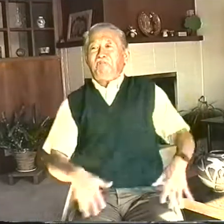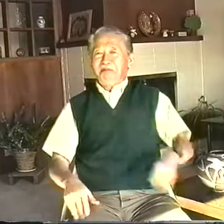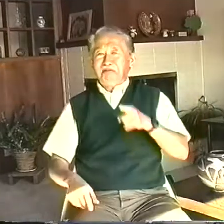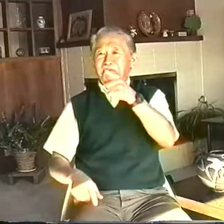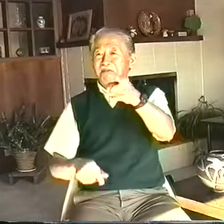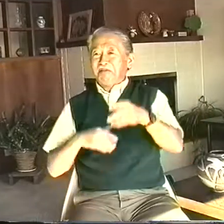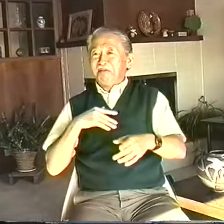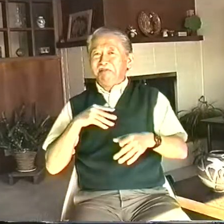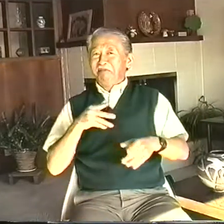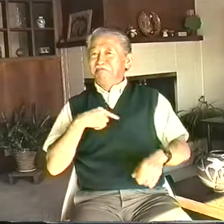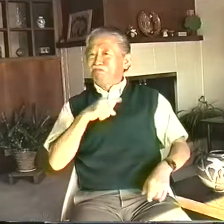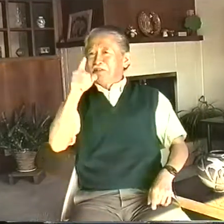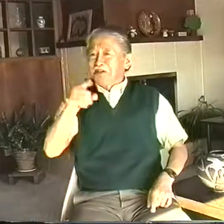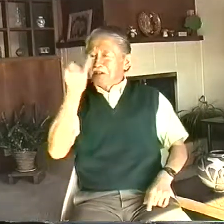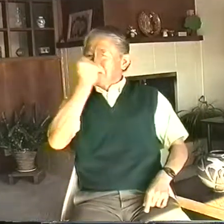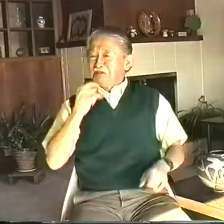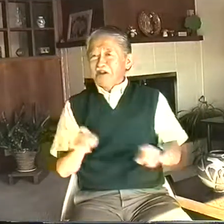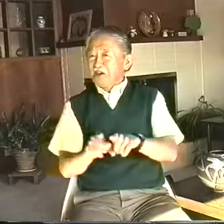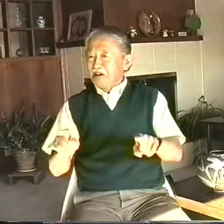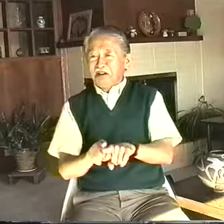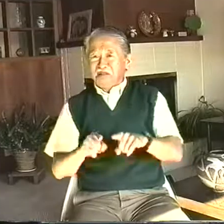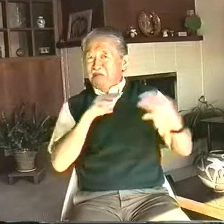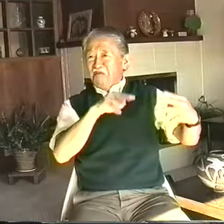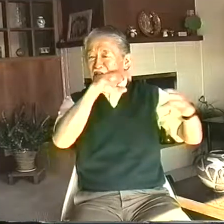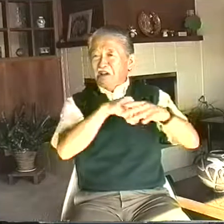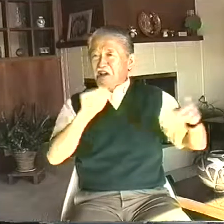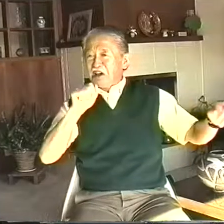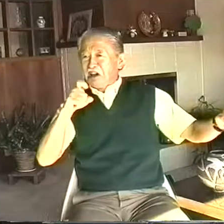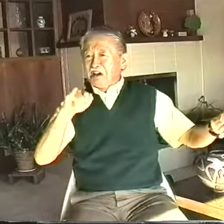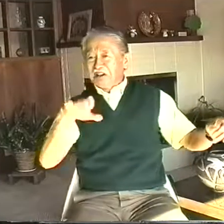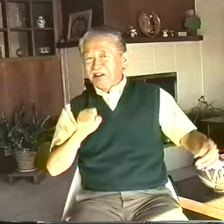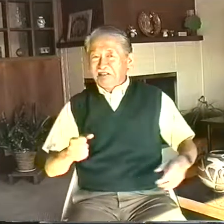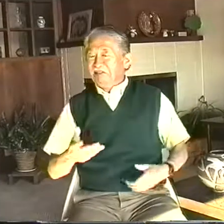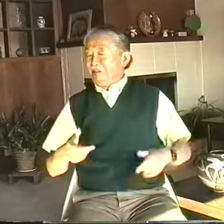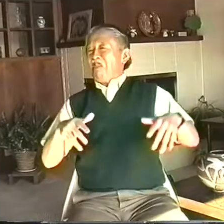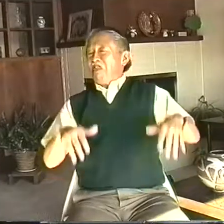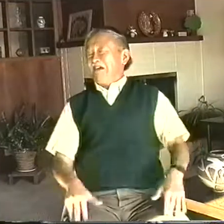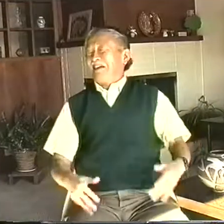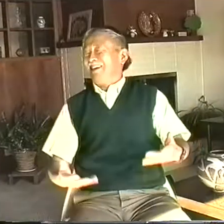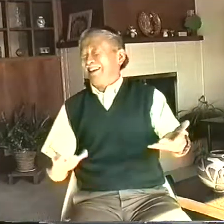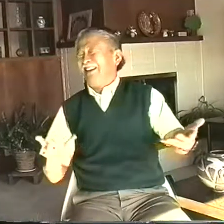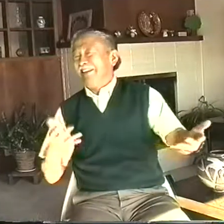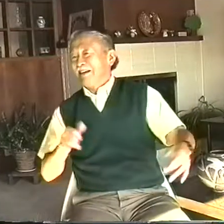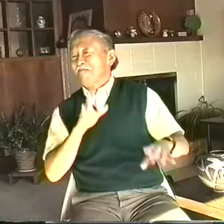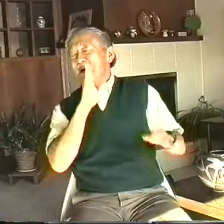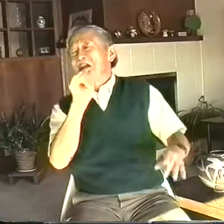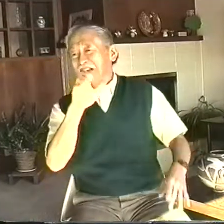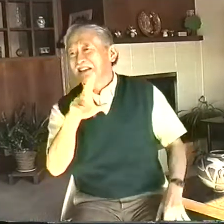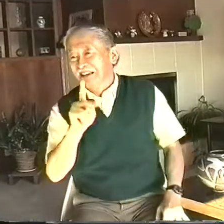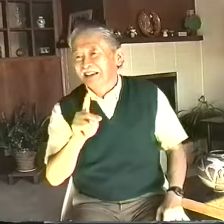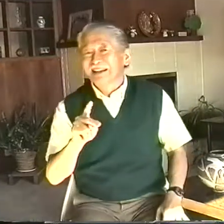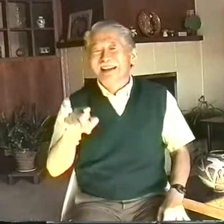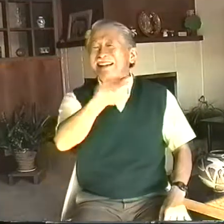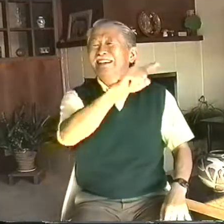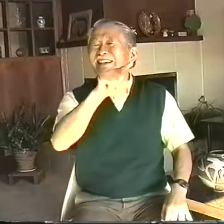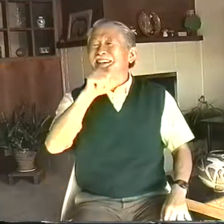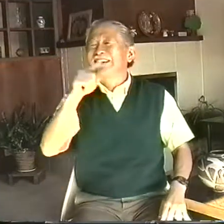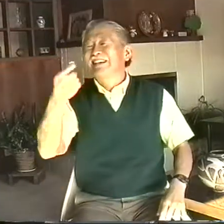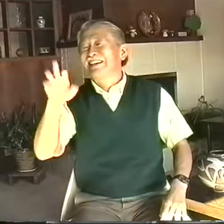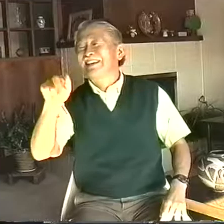you could tell by their last name what their ethnicity was. And if they were Italian or German, I would talk back to them. And I would say, your